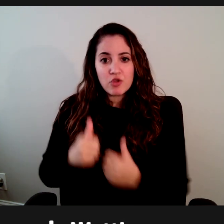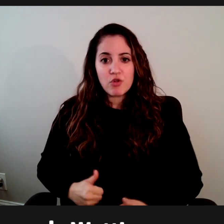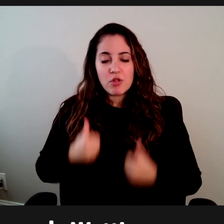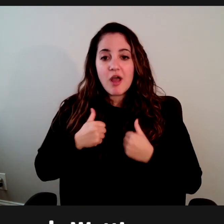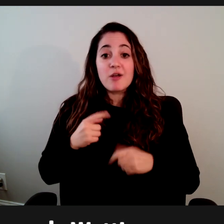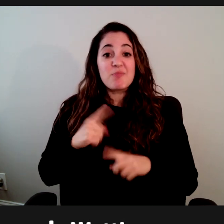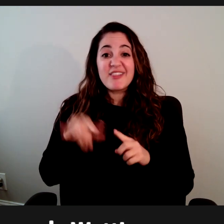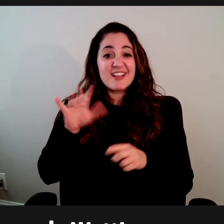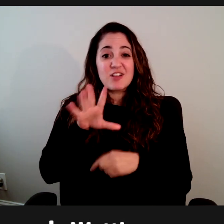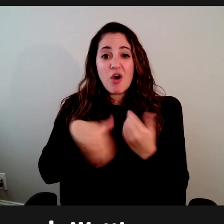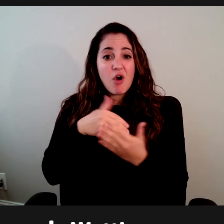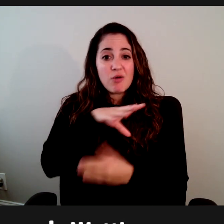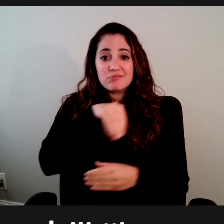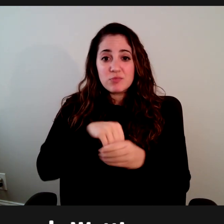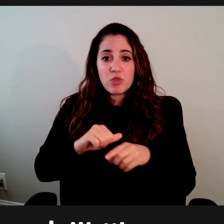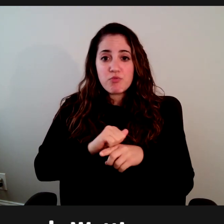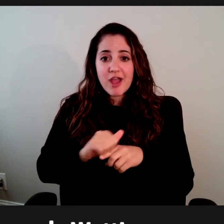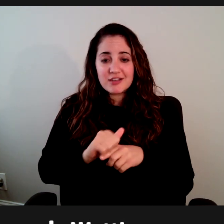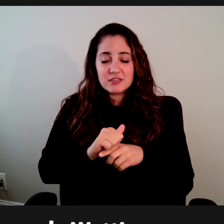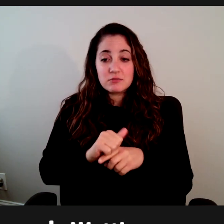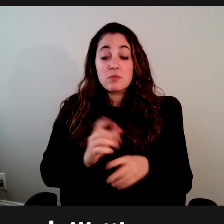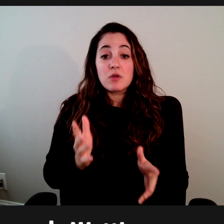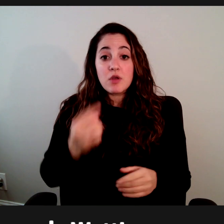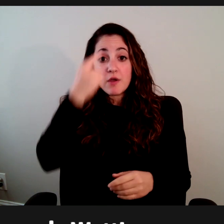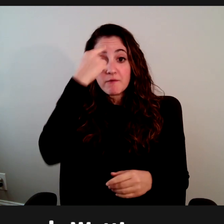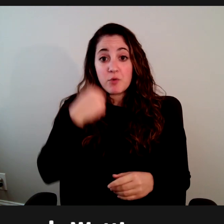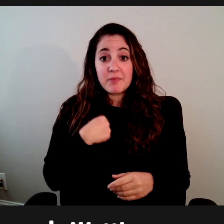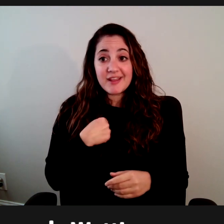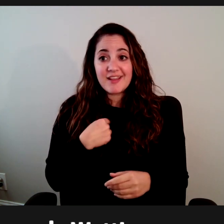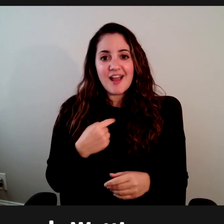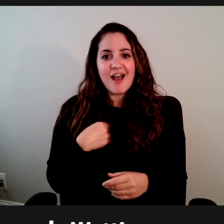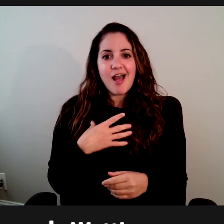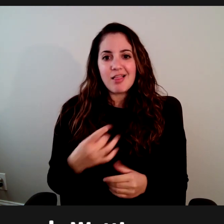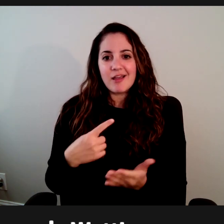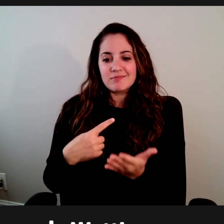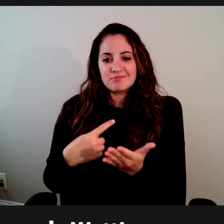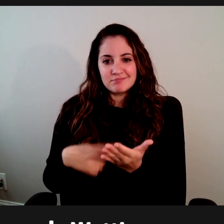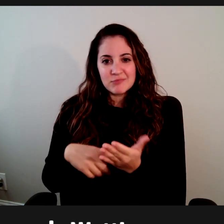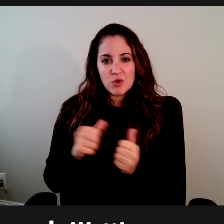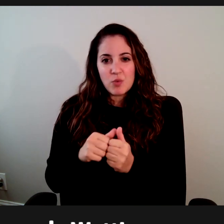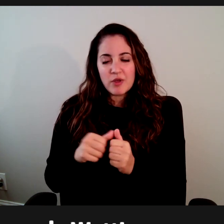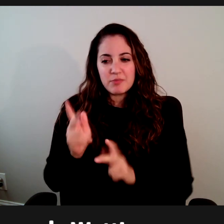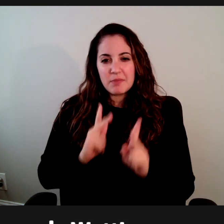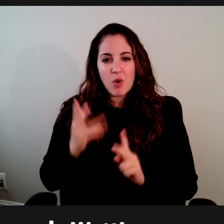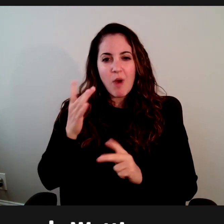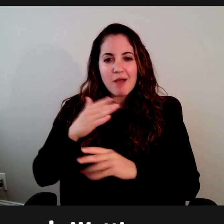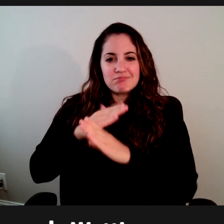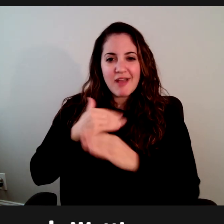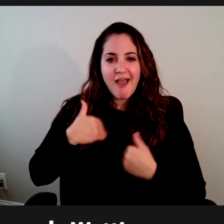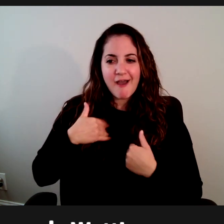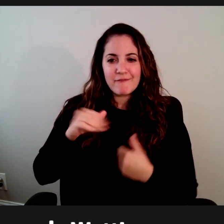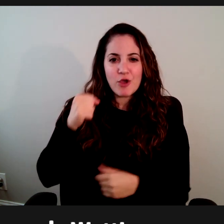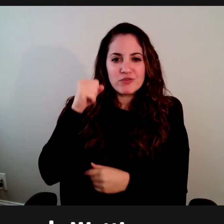is a big part of the practice, I believe, or at least for me, that I like talking with people about their resistance,